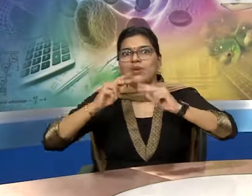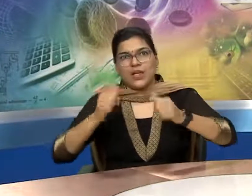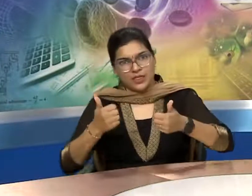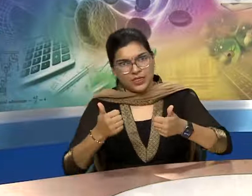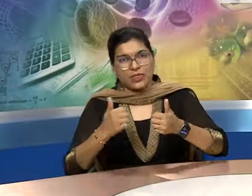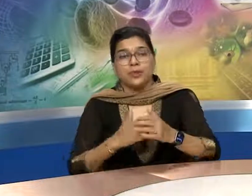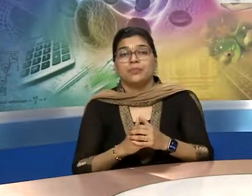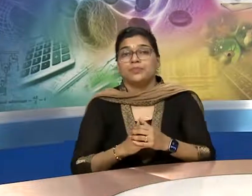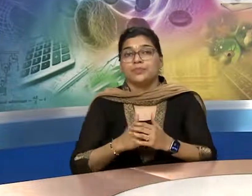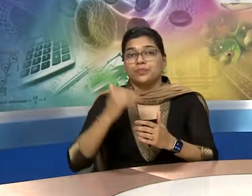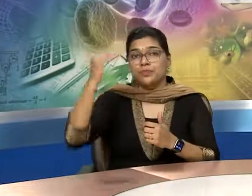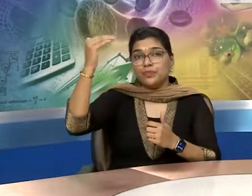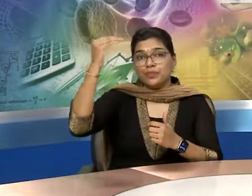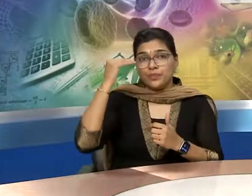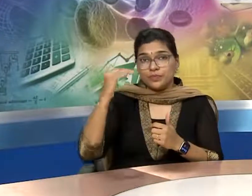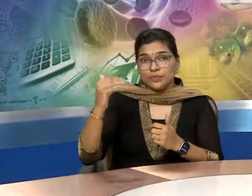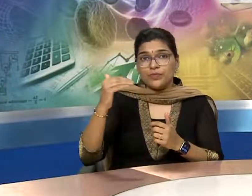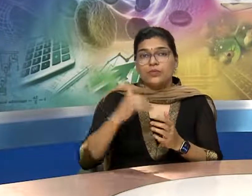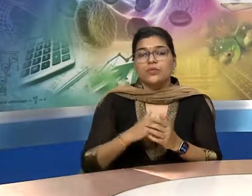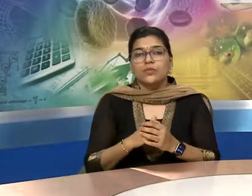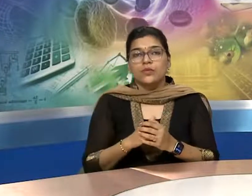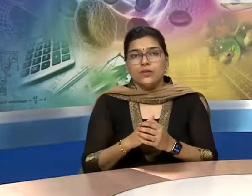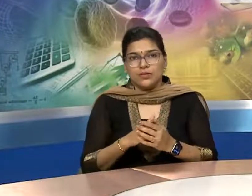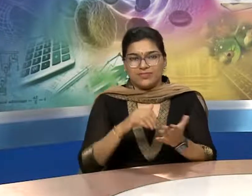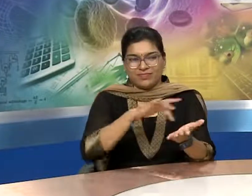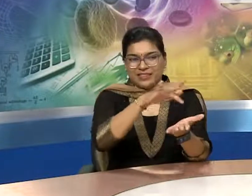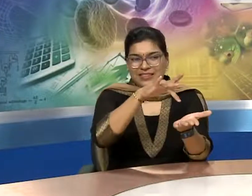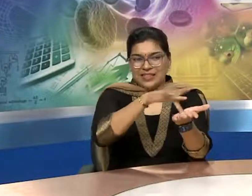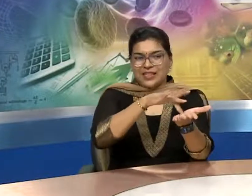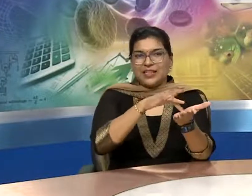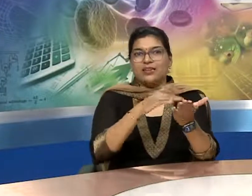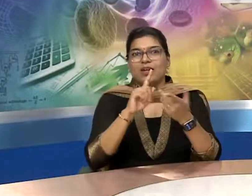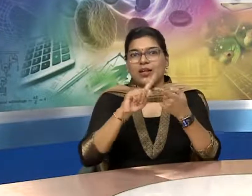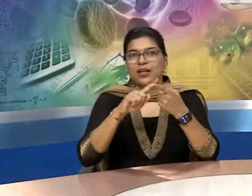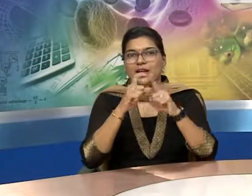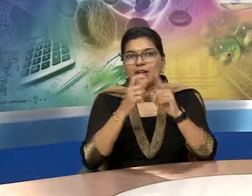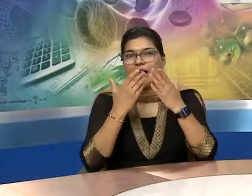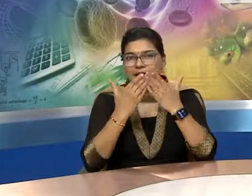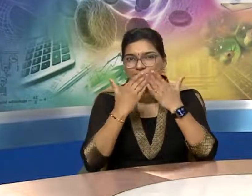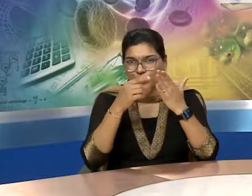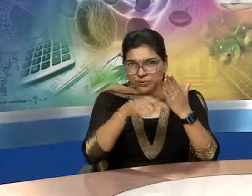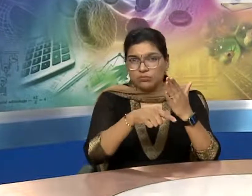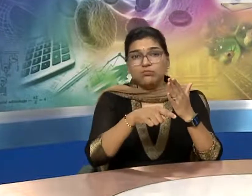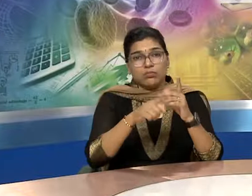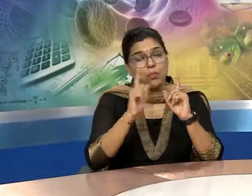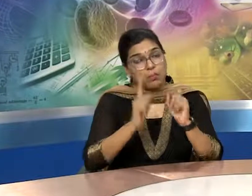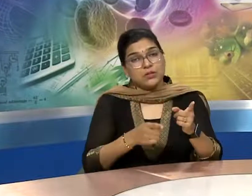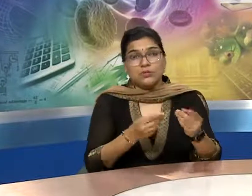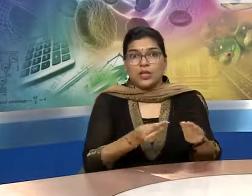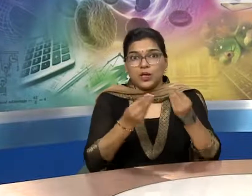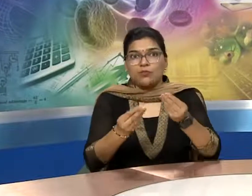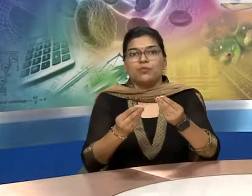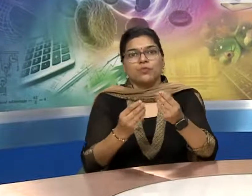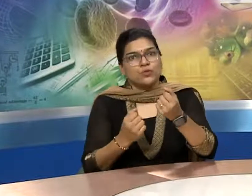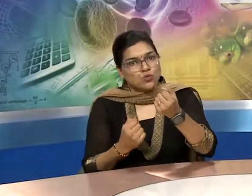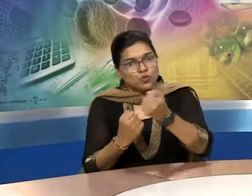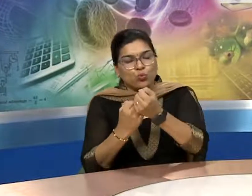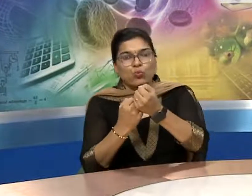which happens between individual and recorded knowledge. Next, we had understood that library as an